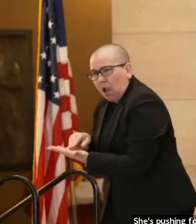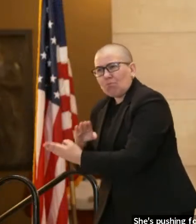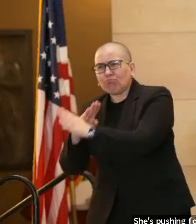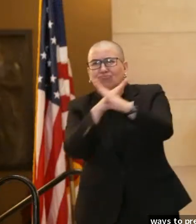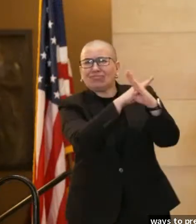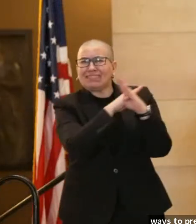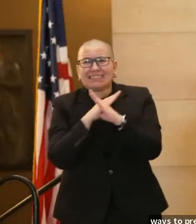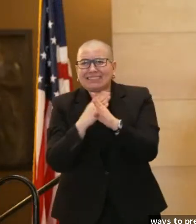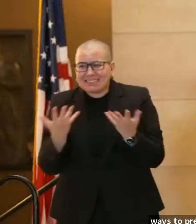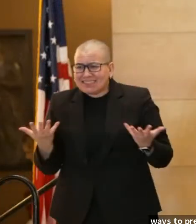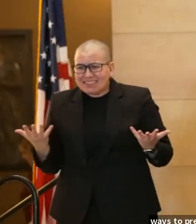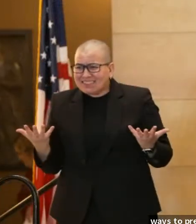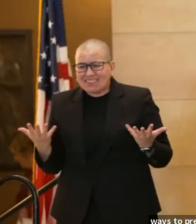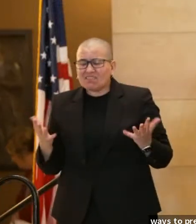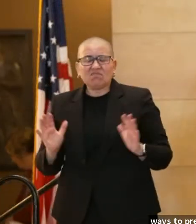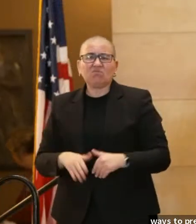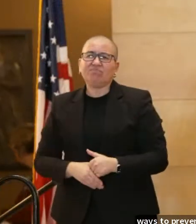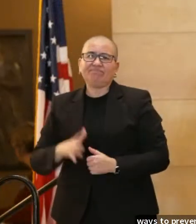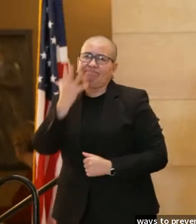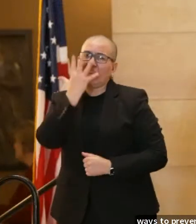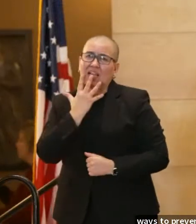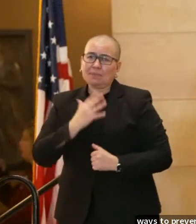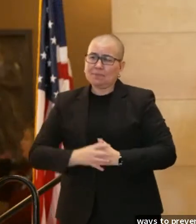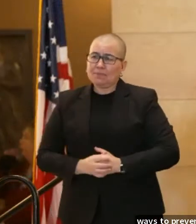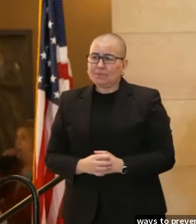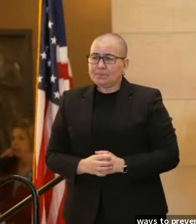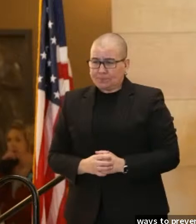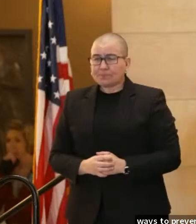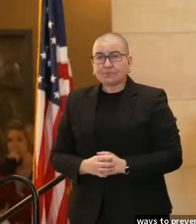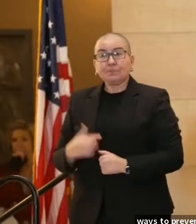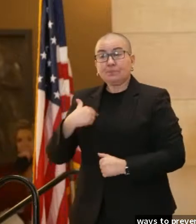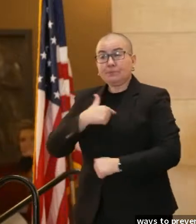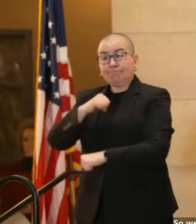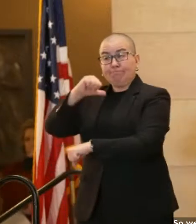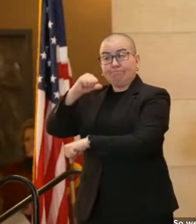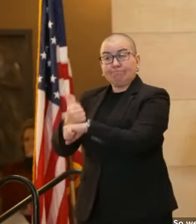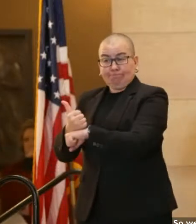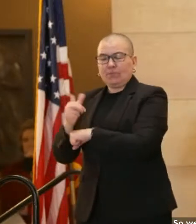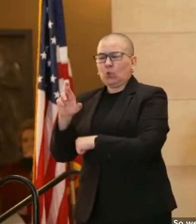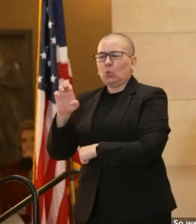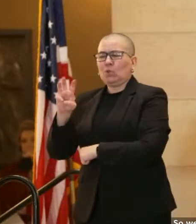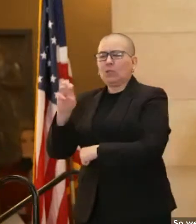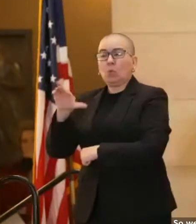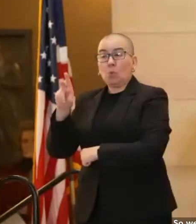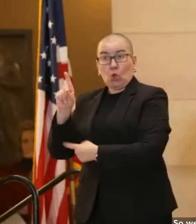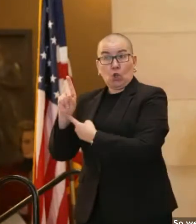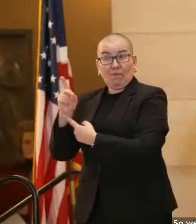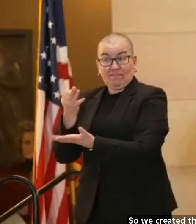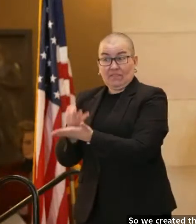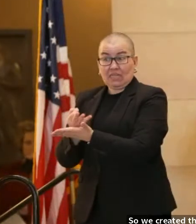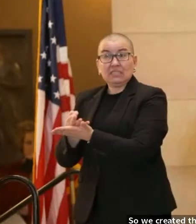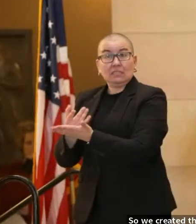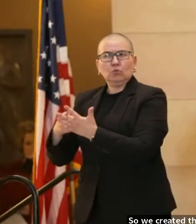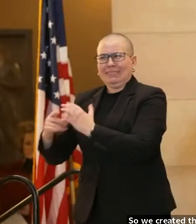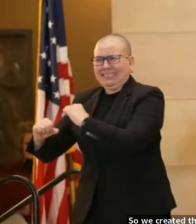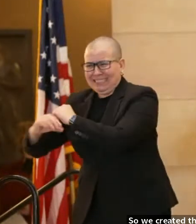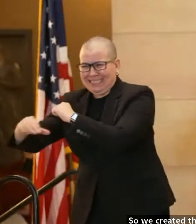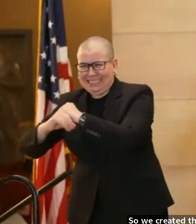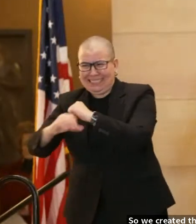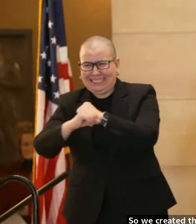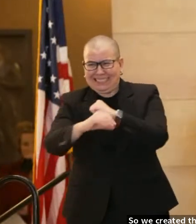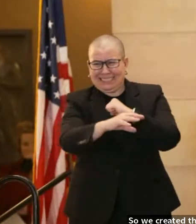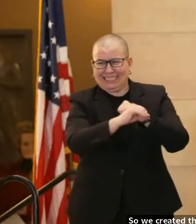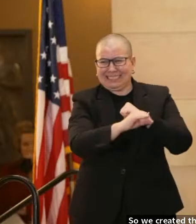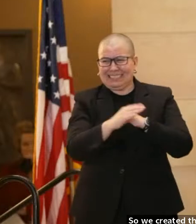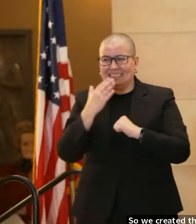often. So we created this reward fund to tease out information to use for cold cases.